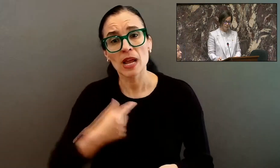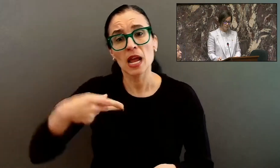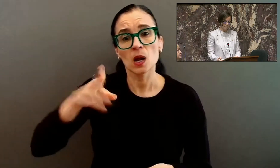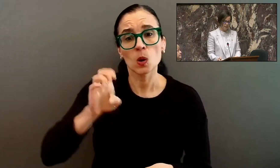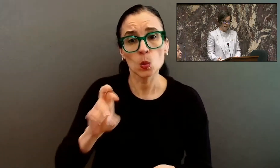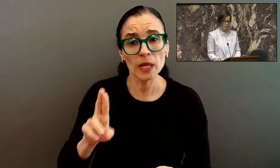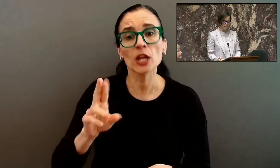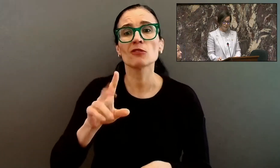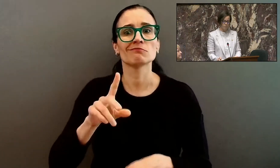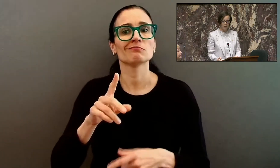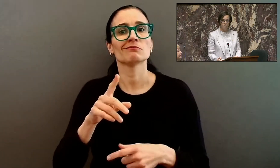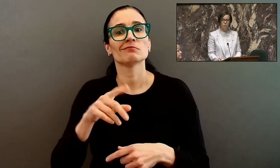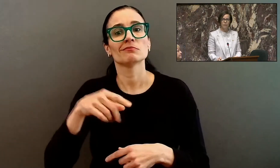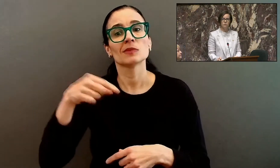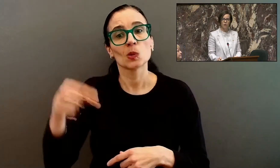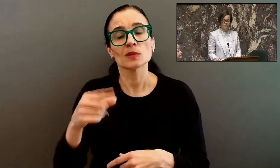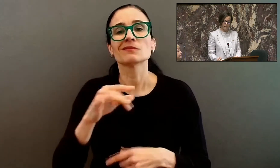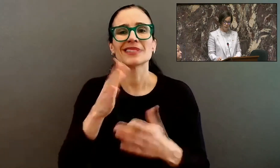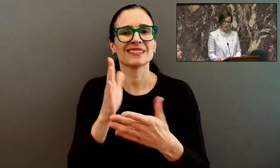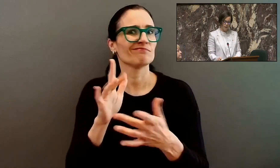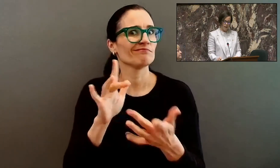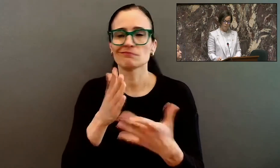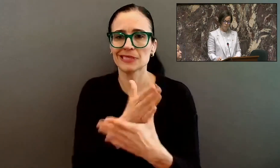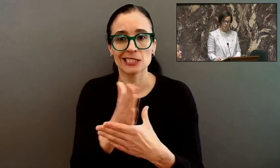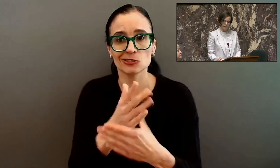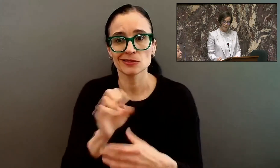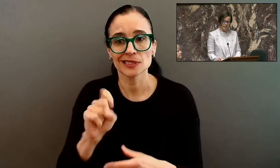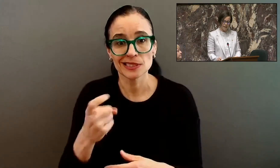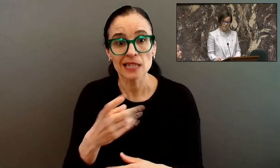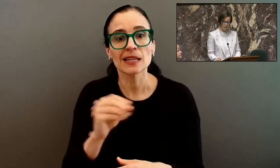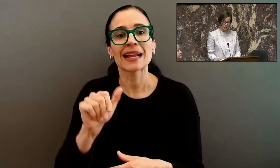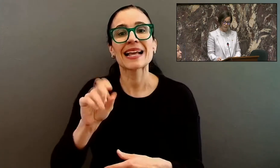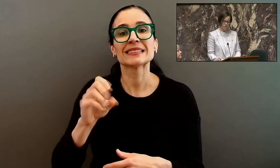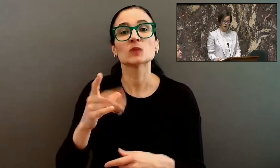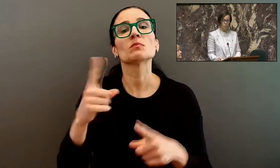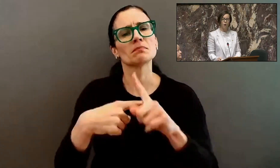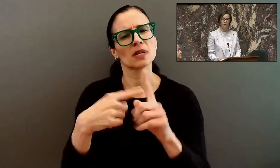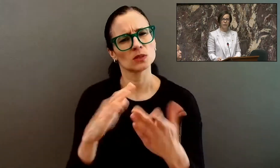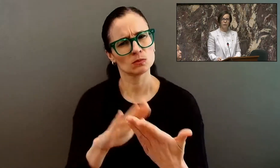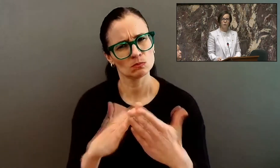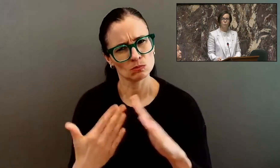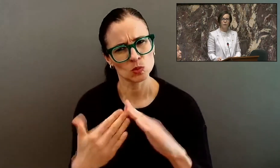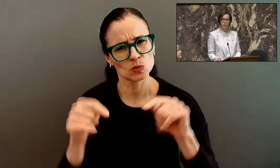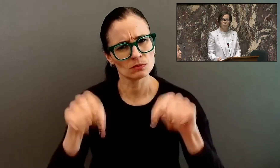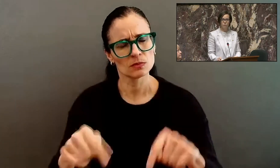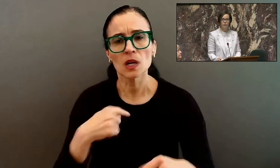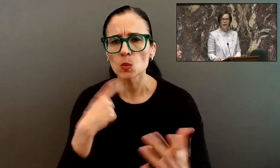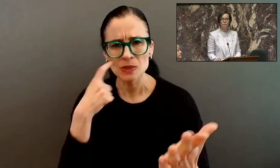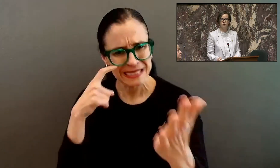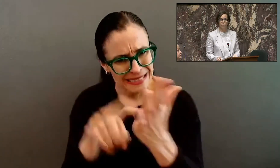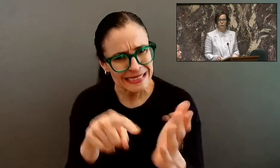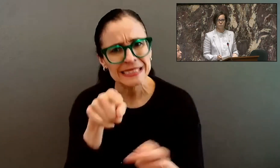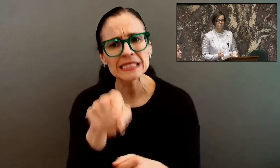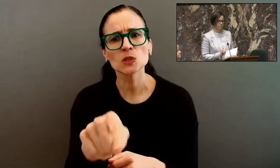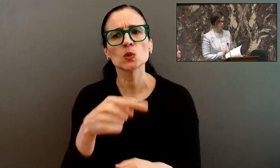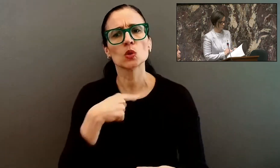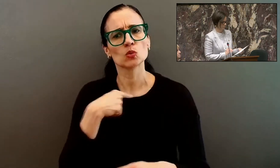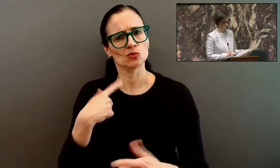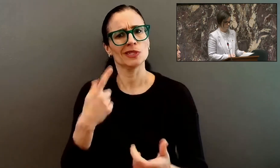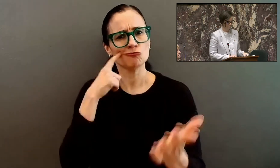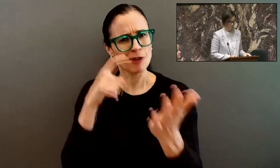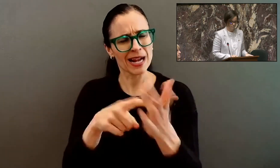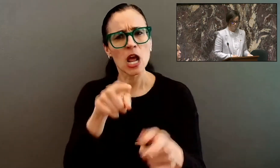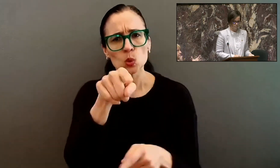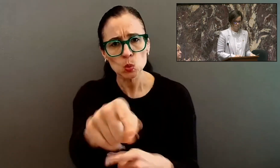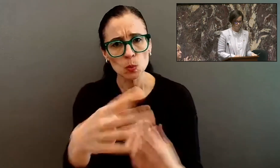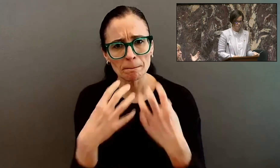to us, and we stand with you in solidarity, and we will fight every day for equality with you and for you.